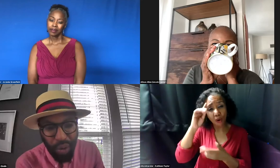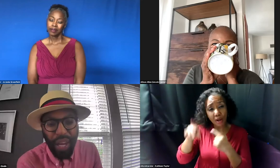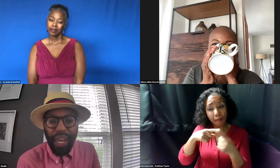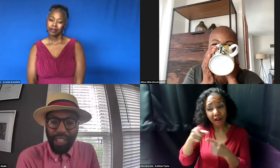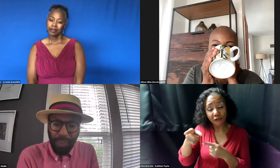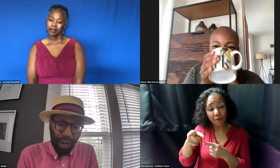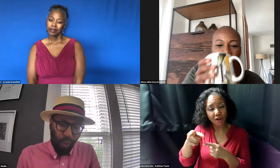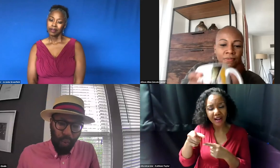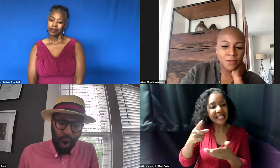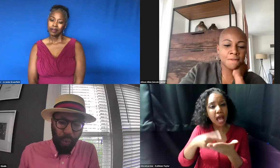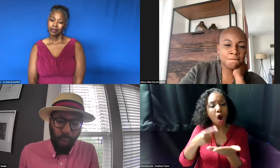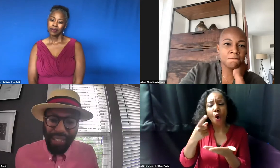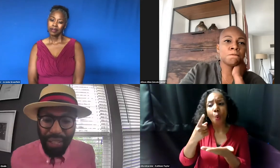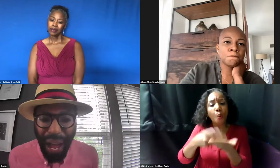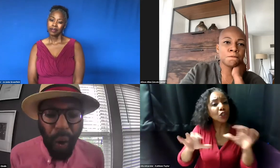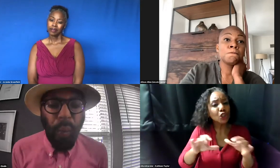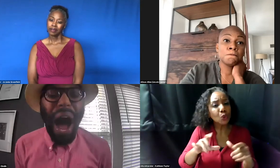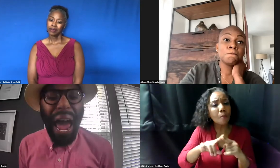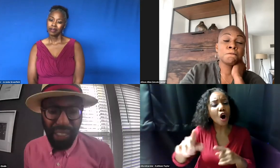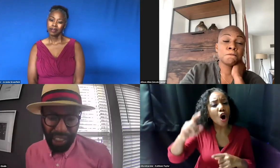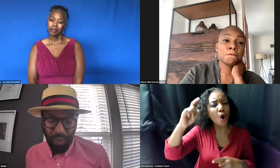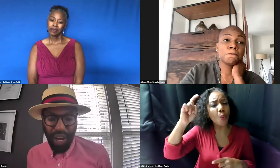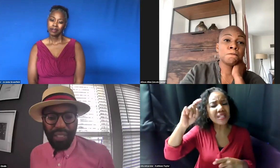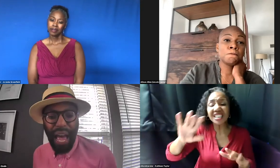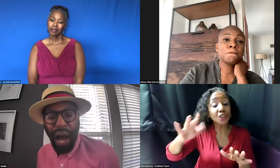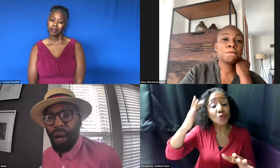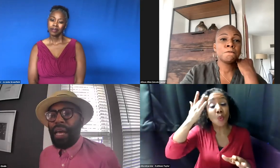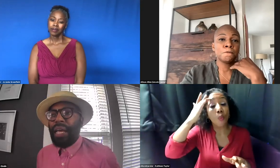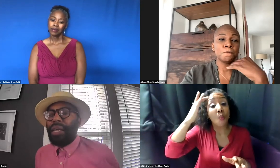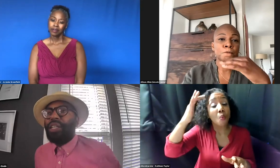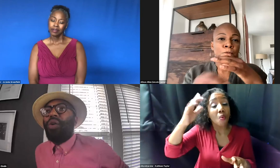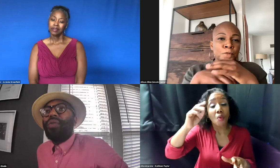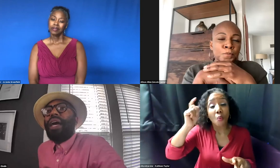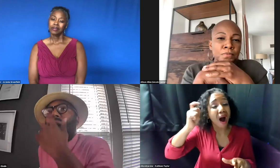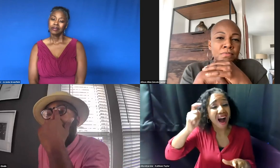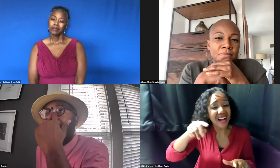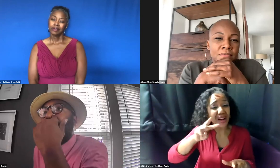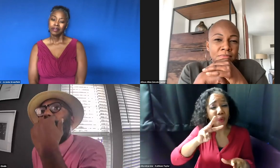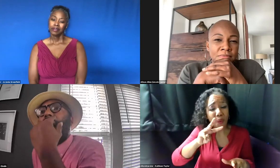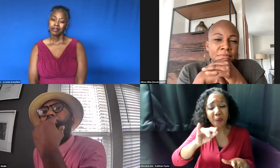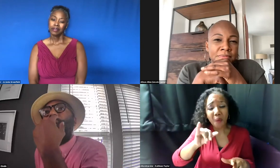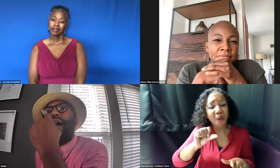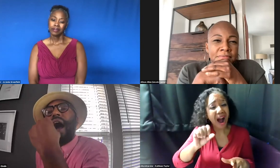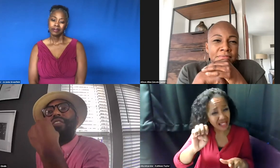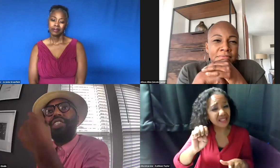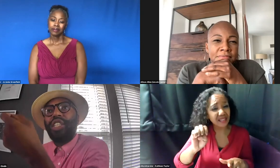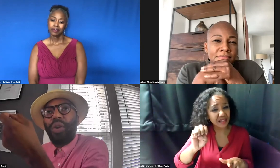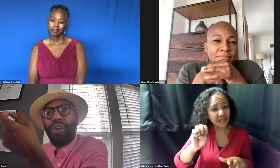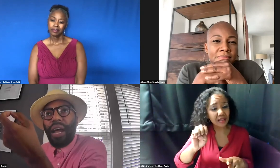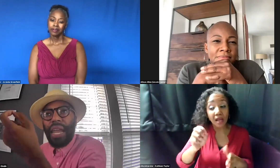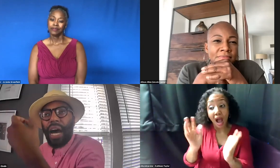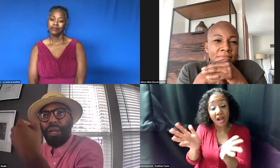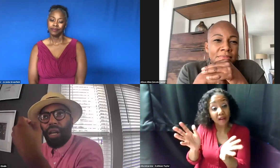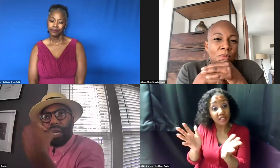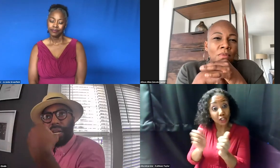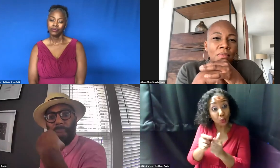do. It's about her wisdom, how wise she was, how, you know, how a conversation with